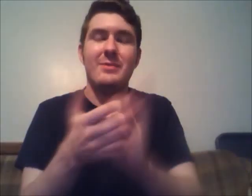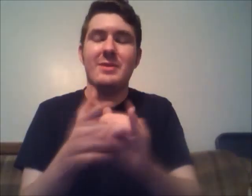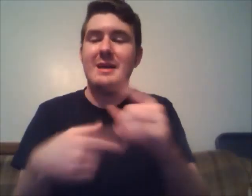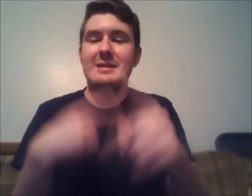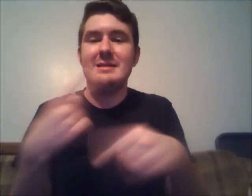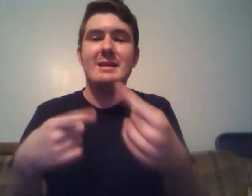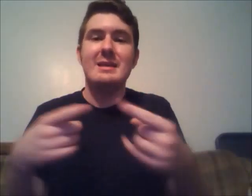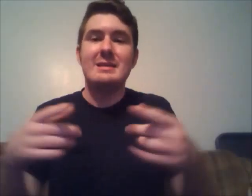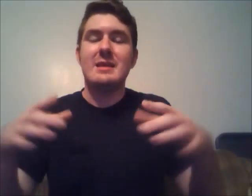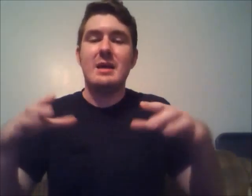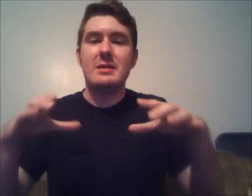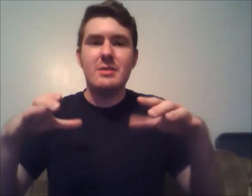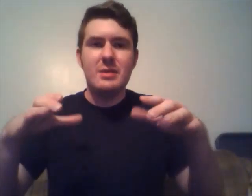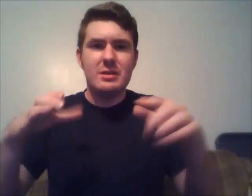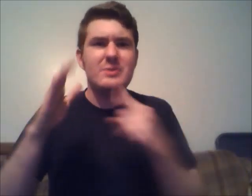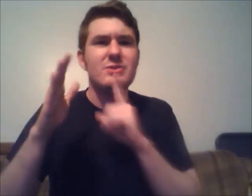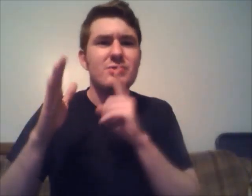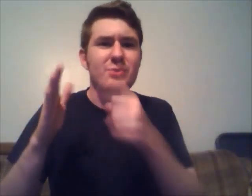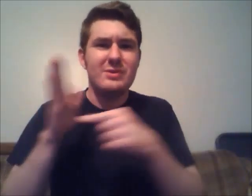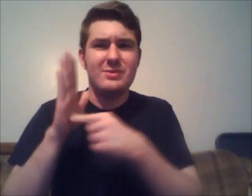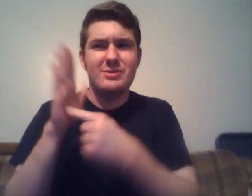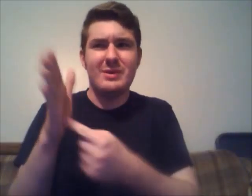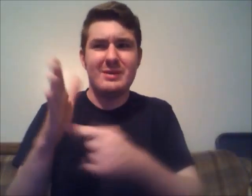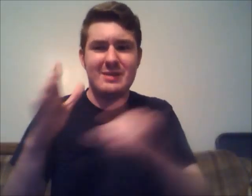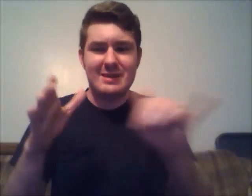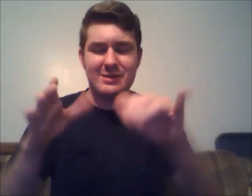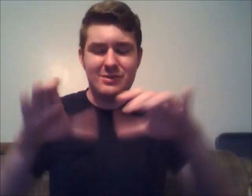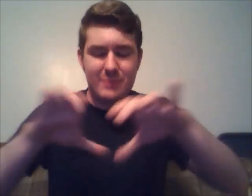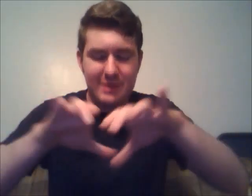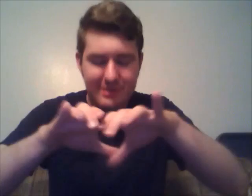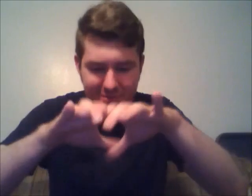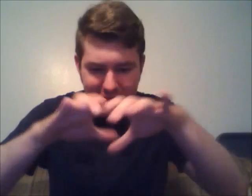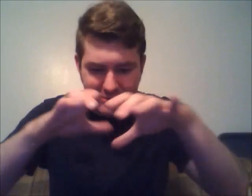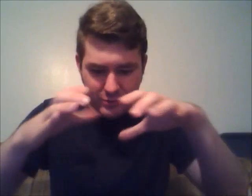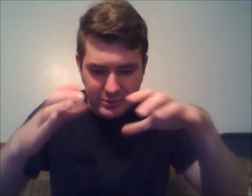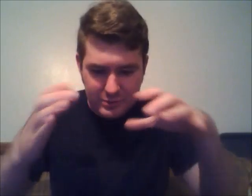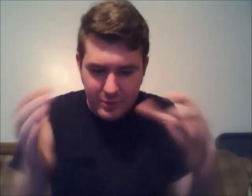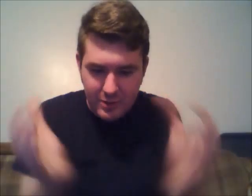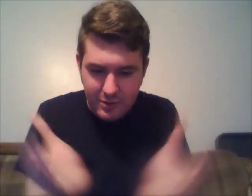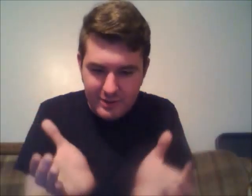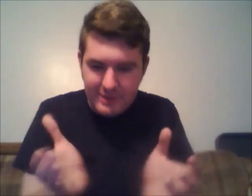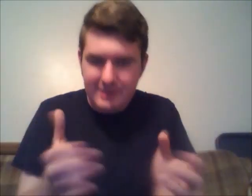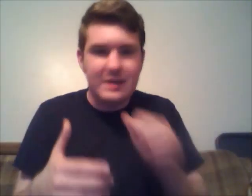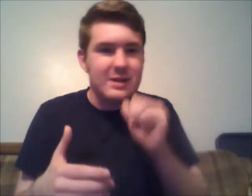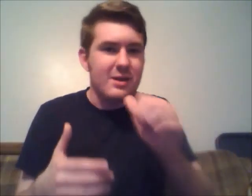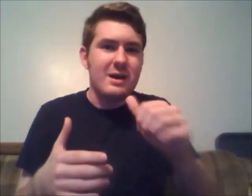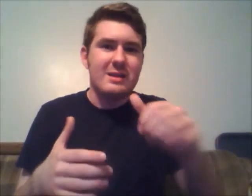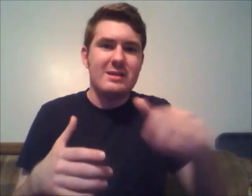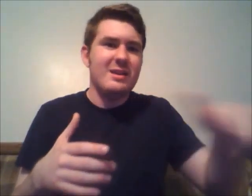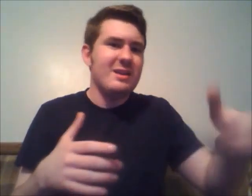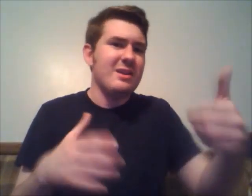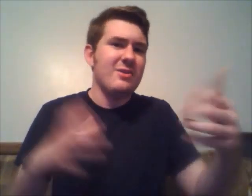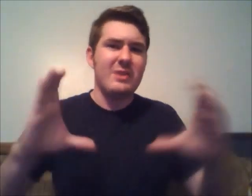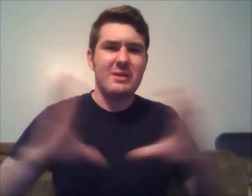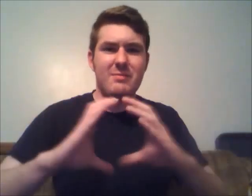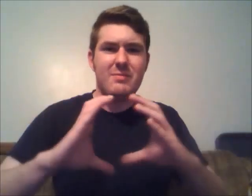that sign to be sure that you're showing like you mean the crystal ball and not another like a